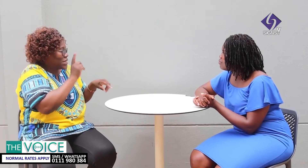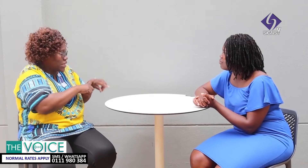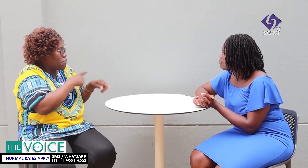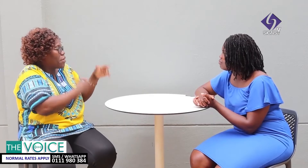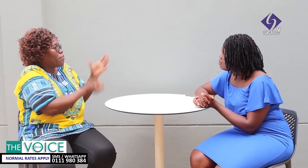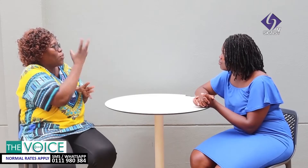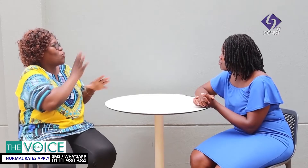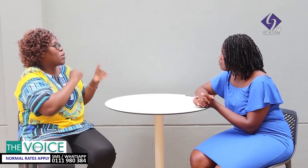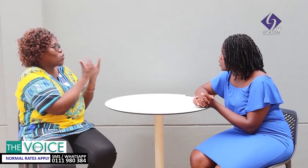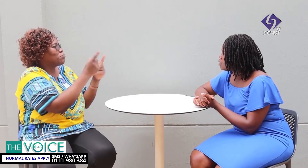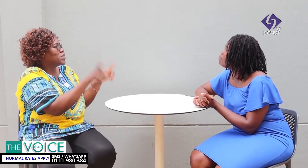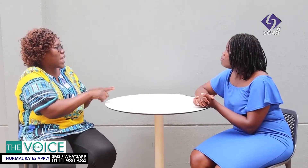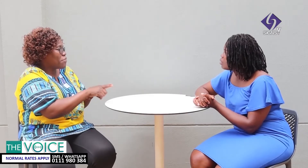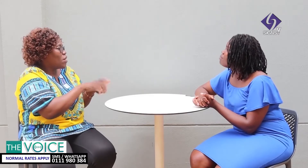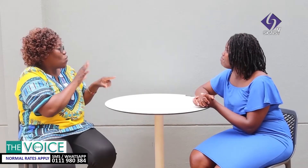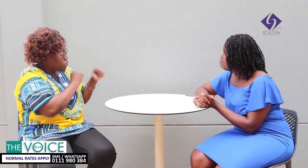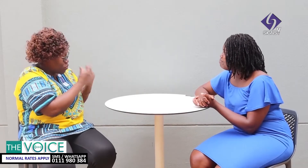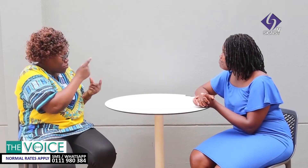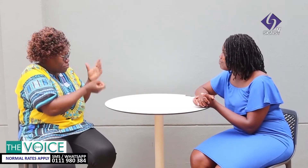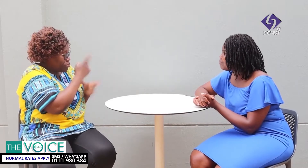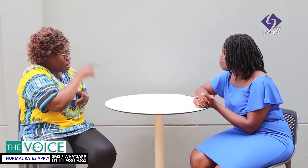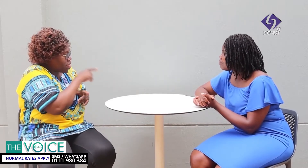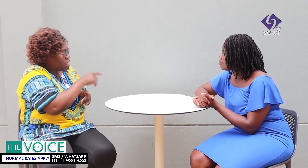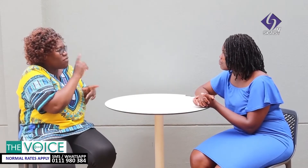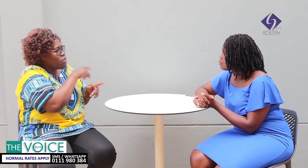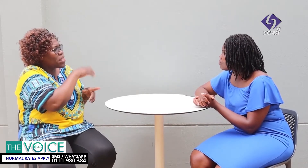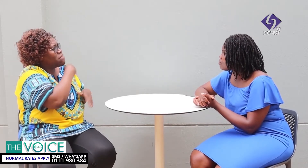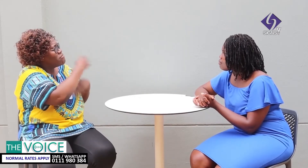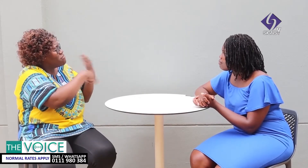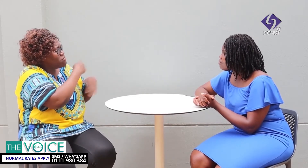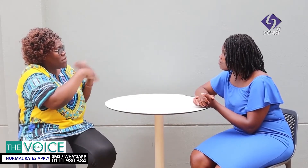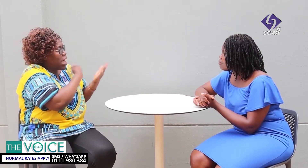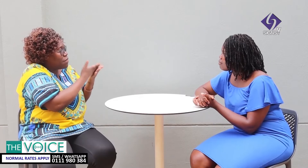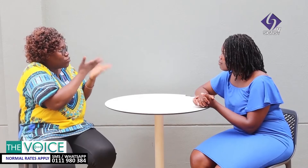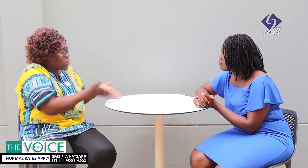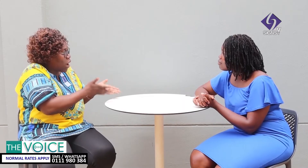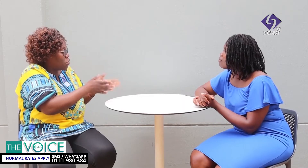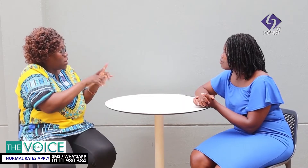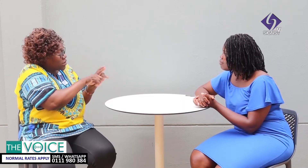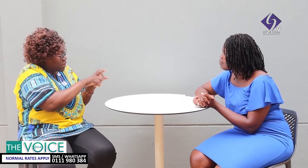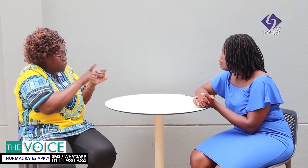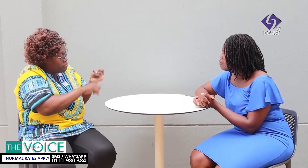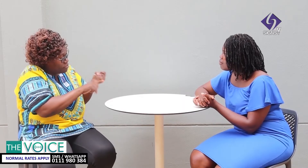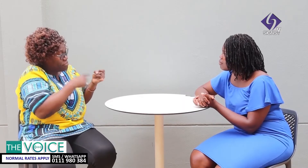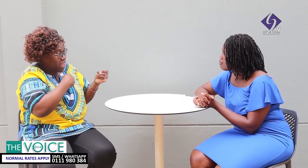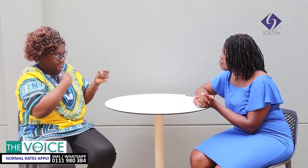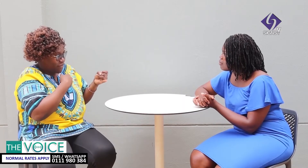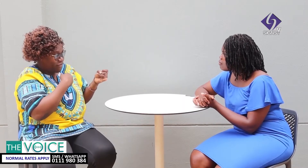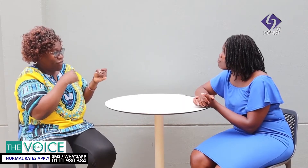but now it was about time we do other things. So it continues up to now. So one,